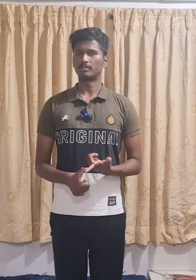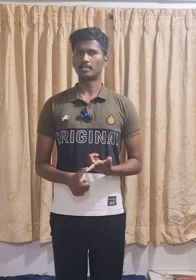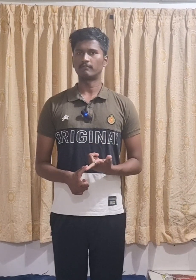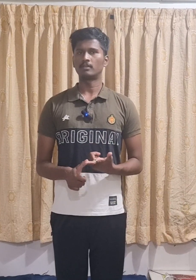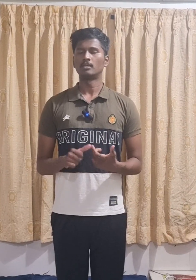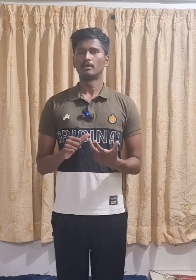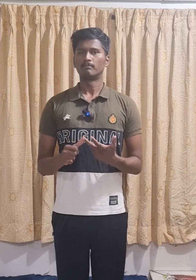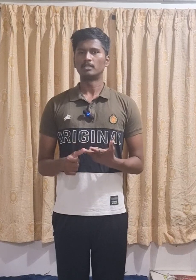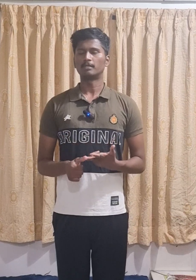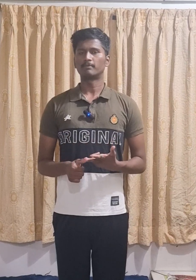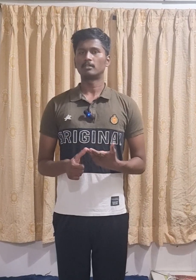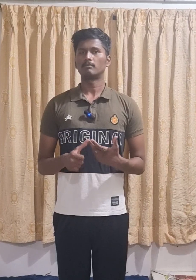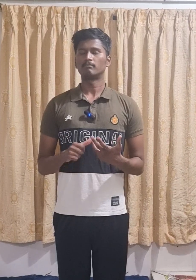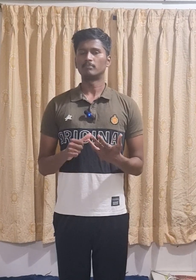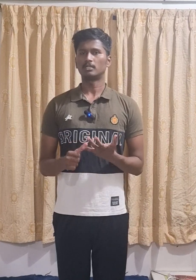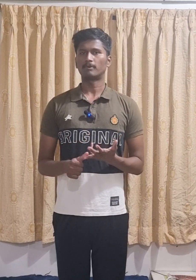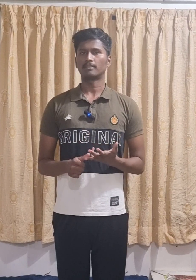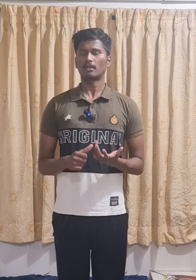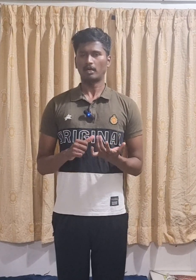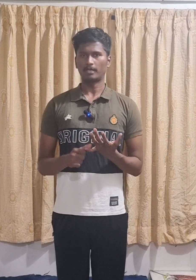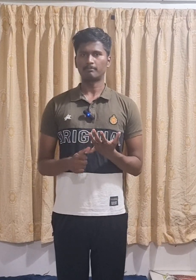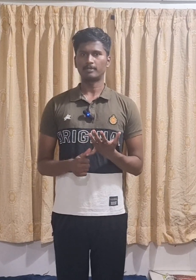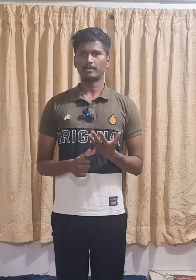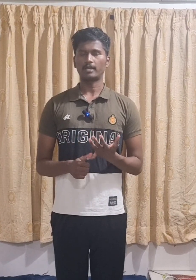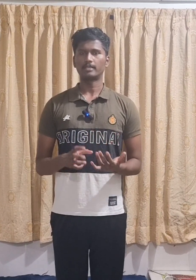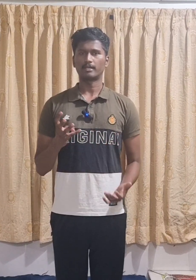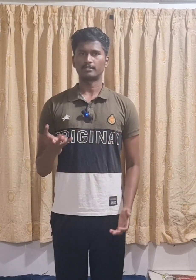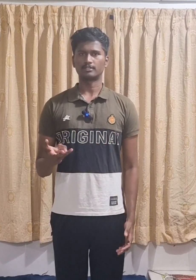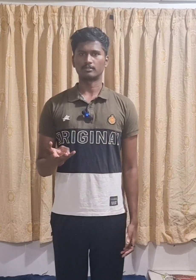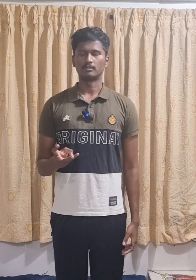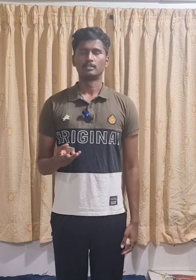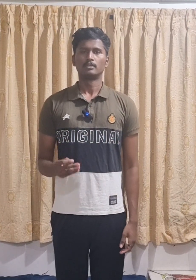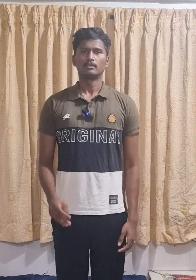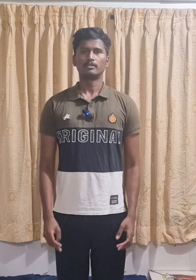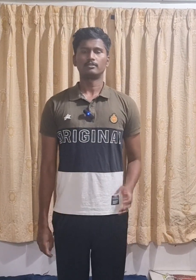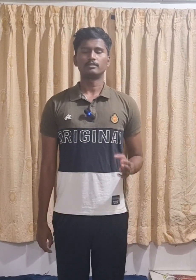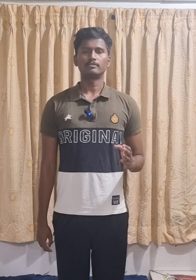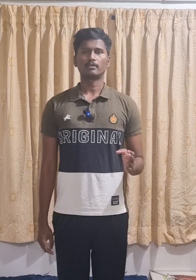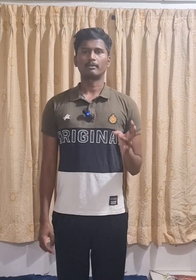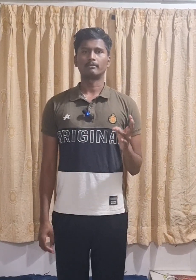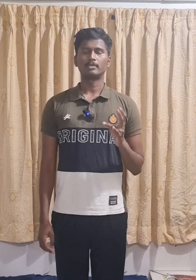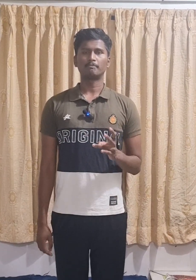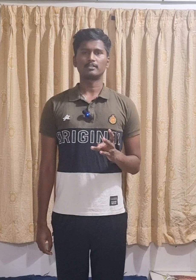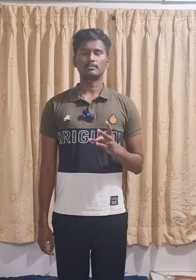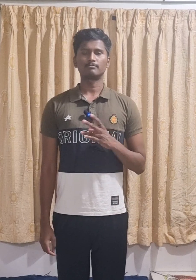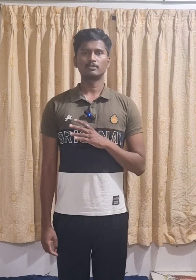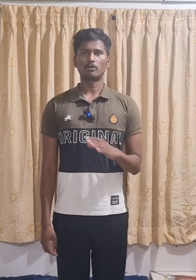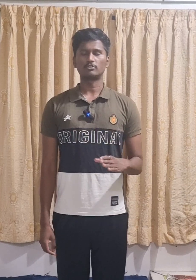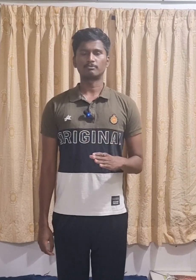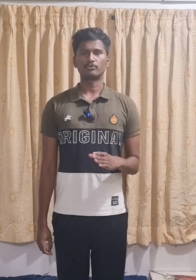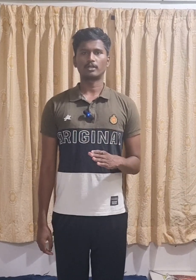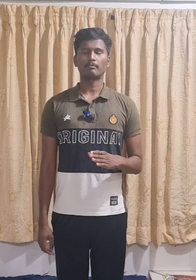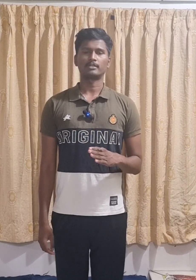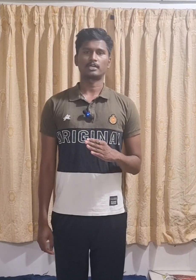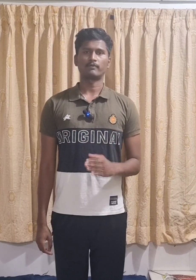multi-level, multiple, multipath, hybrid and hierarchical. In this, multipath is being not supported by Java at